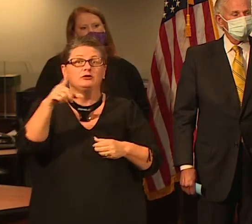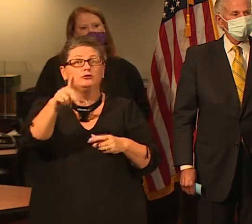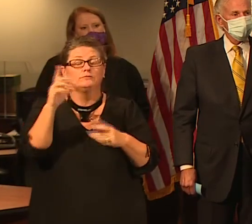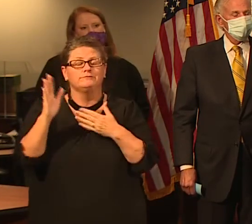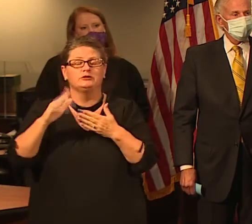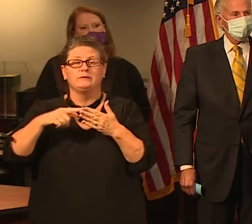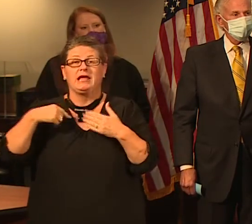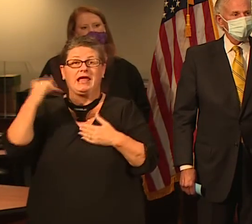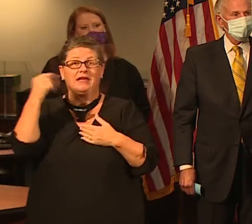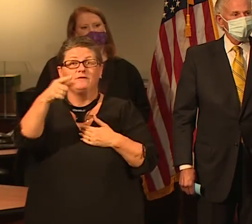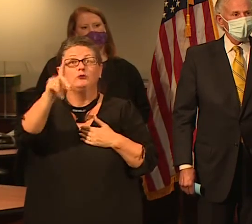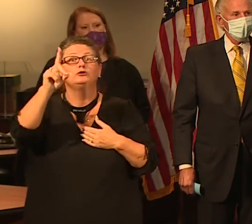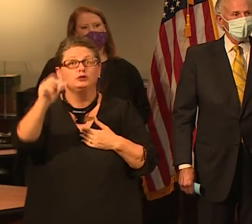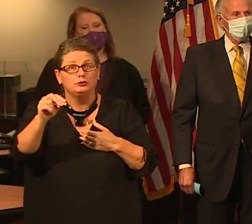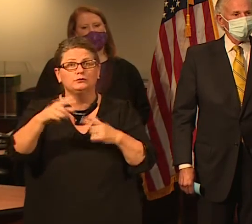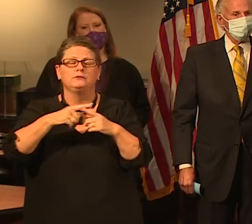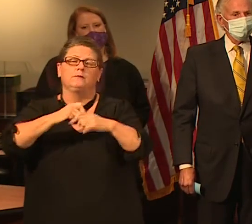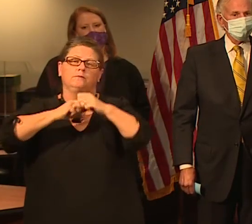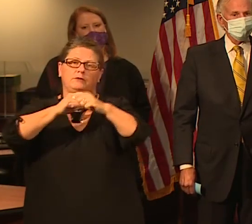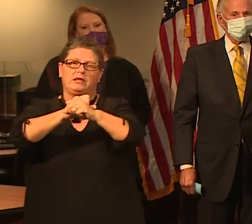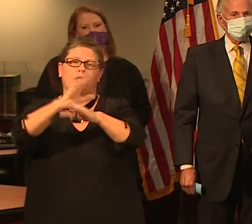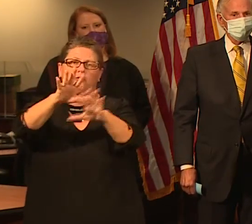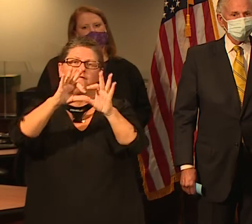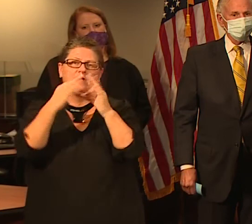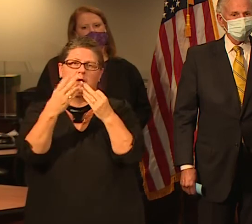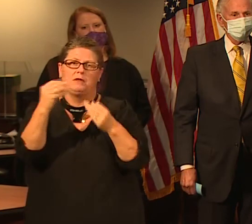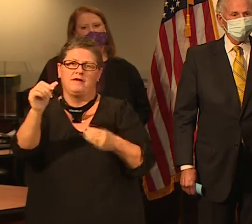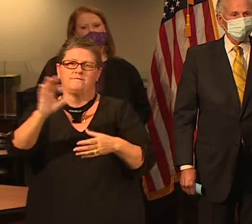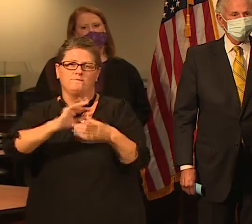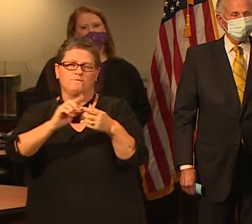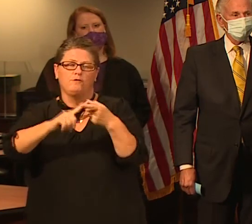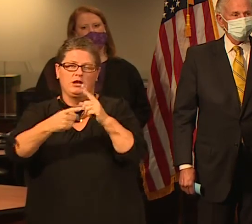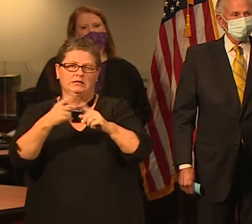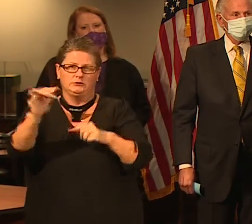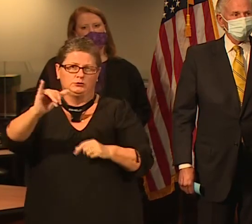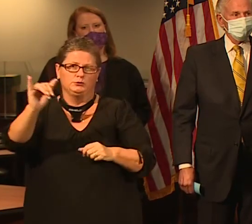protect themselves and their family and their friends.